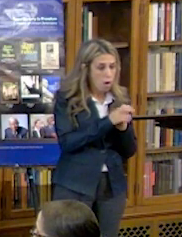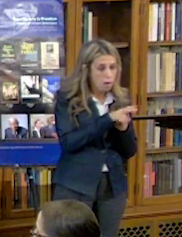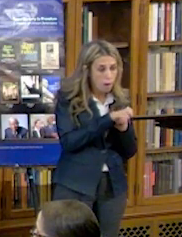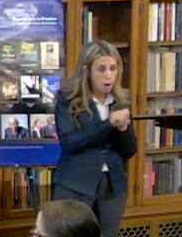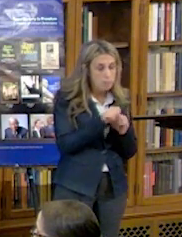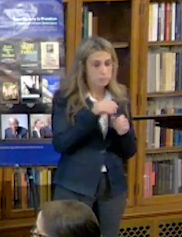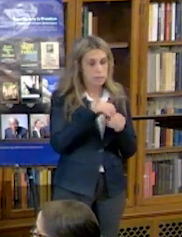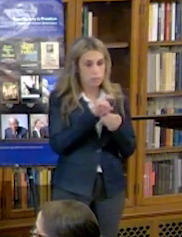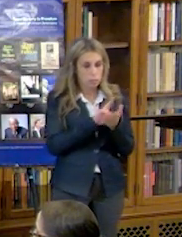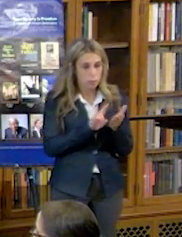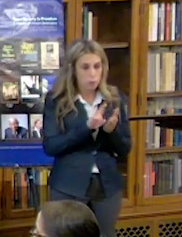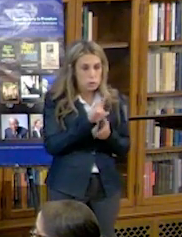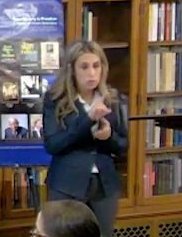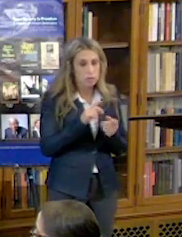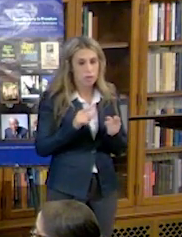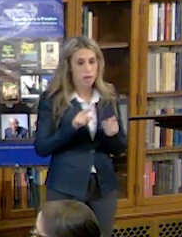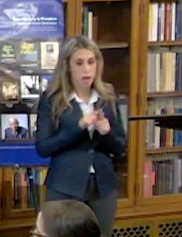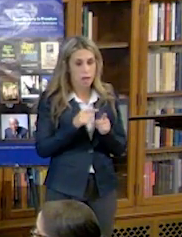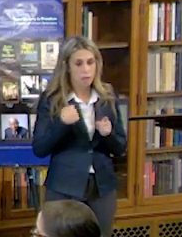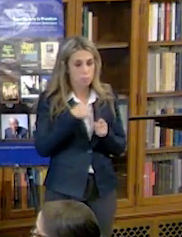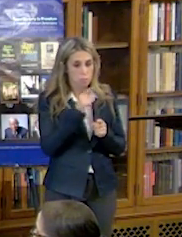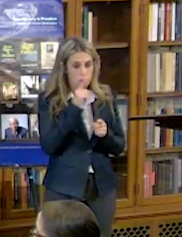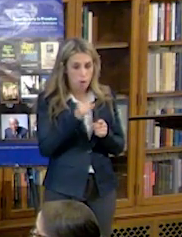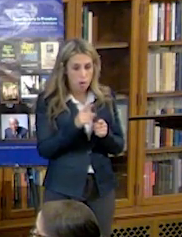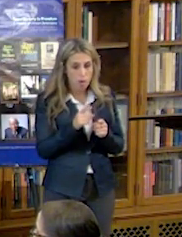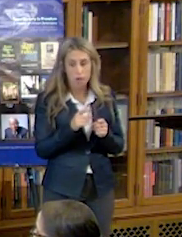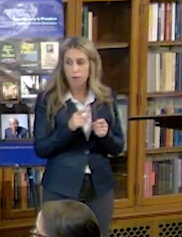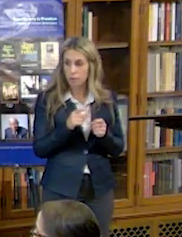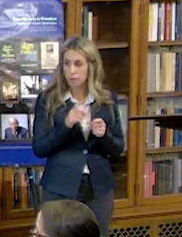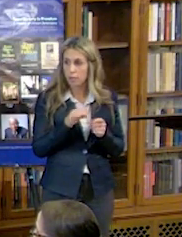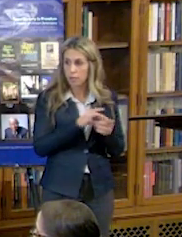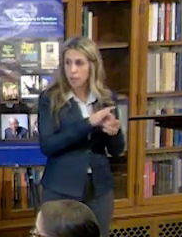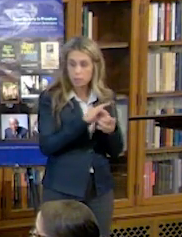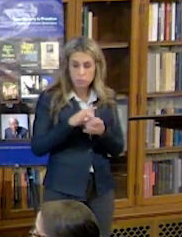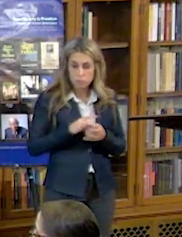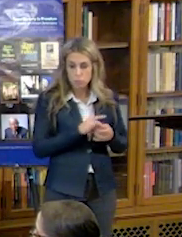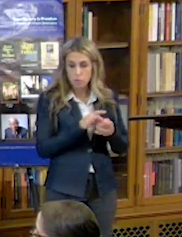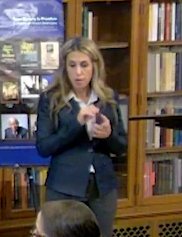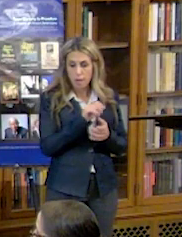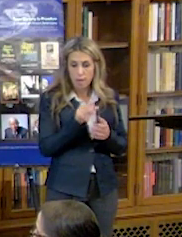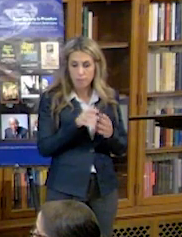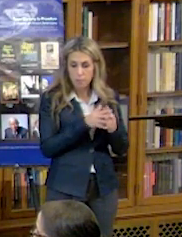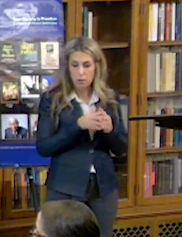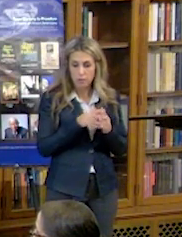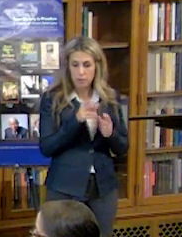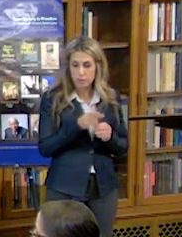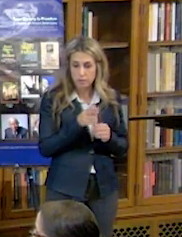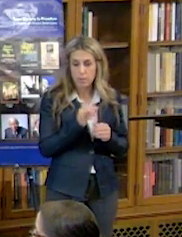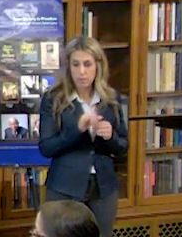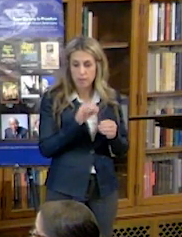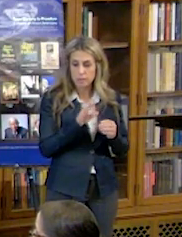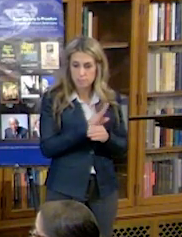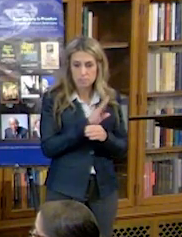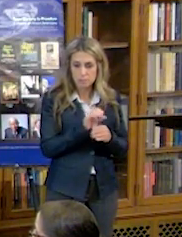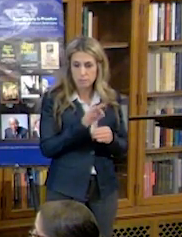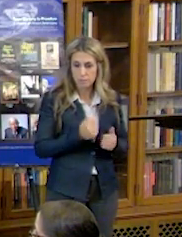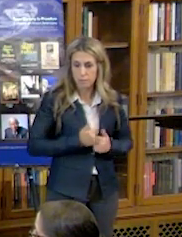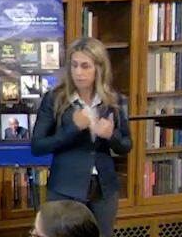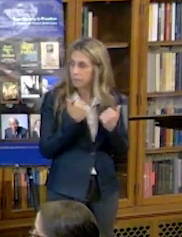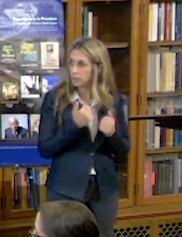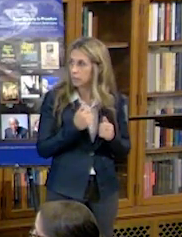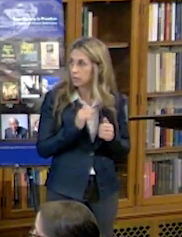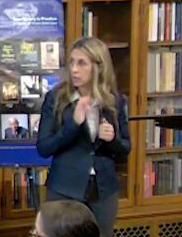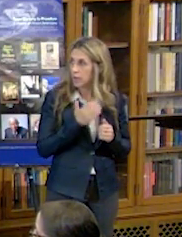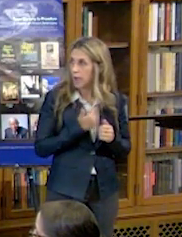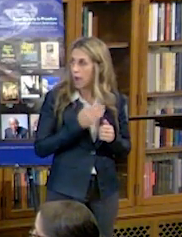University black women as we are indicate that doing African-American history is really the business of living it is